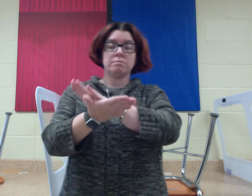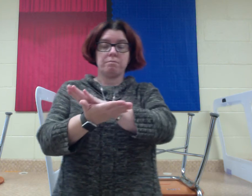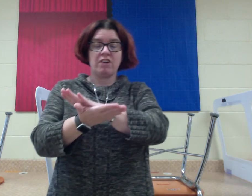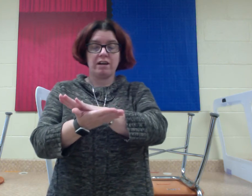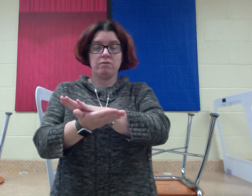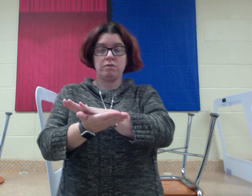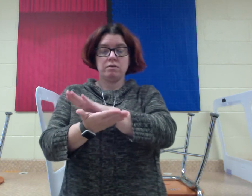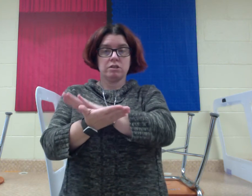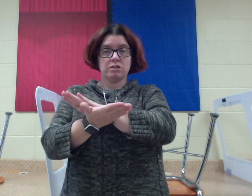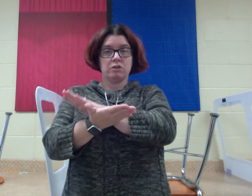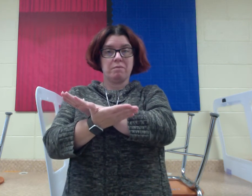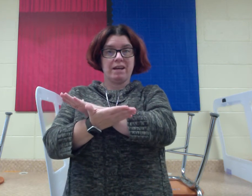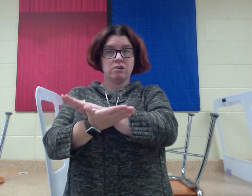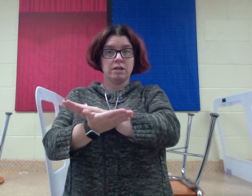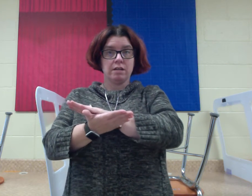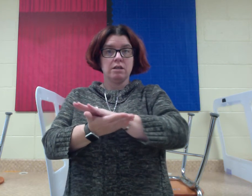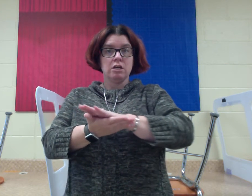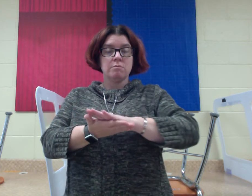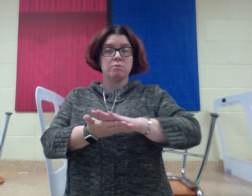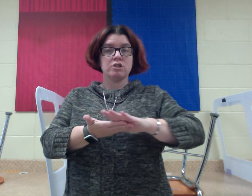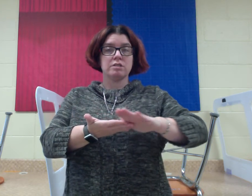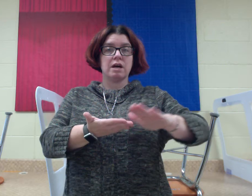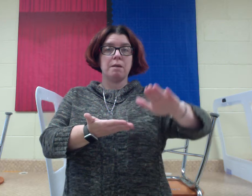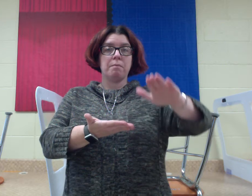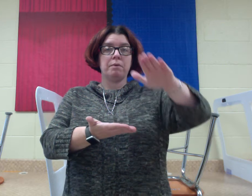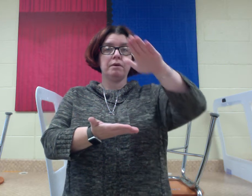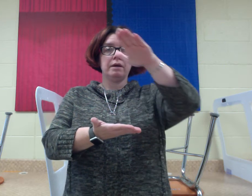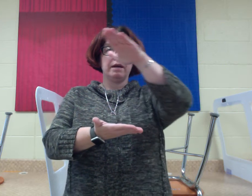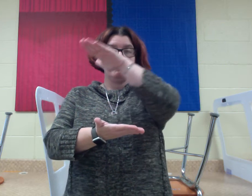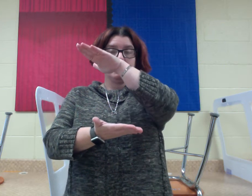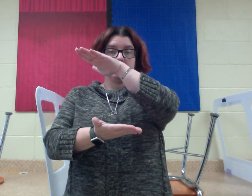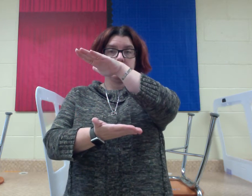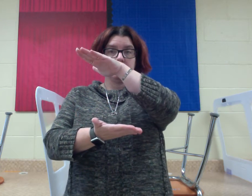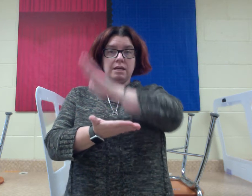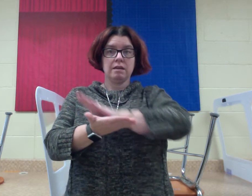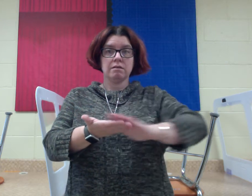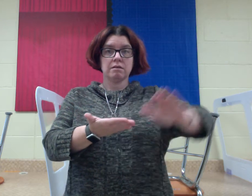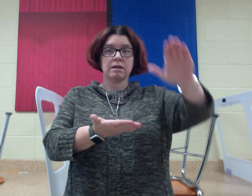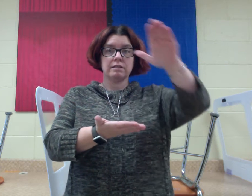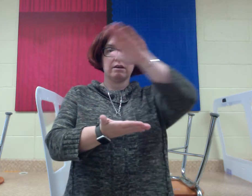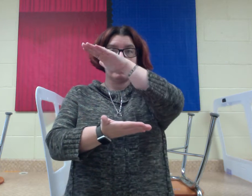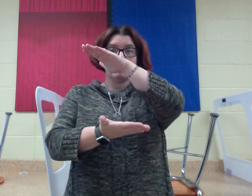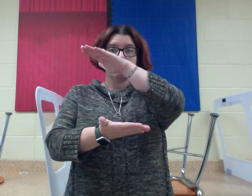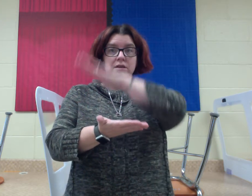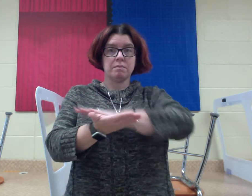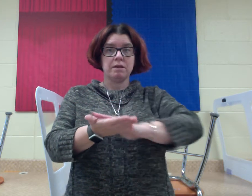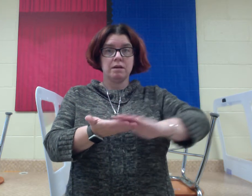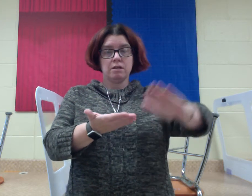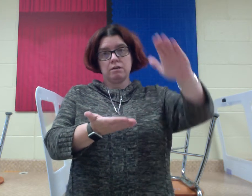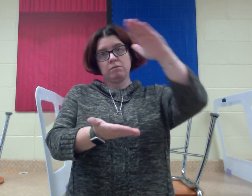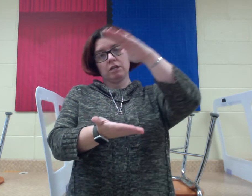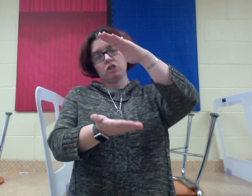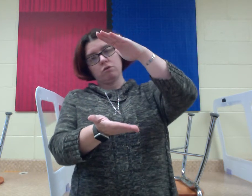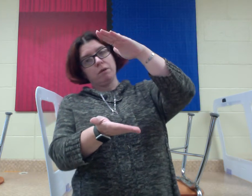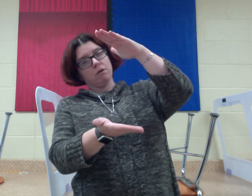5. Starts here at the back of your hand, pushes up and makes a C. See how it kind of goes up? Looks like it's showing a big